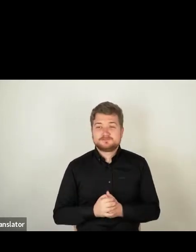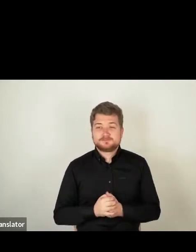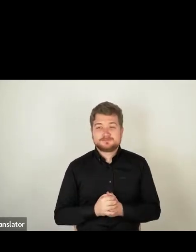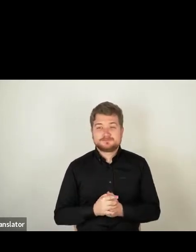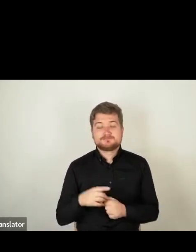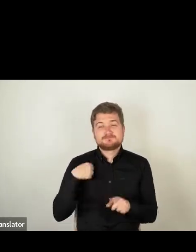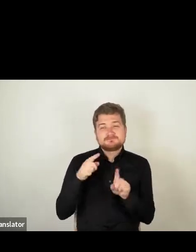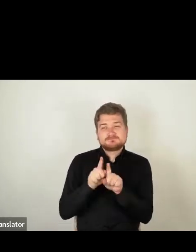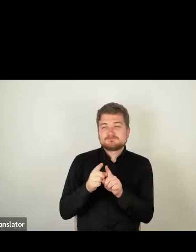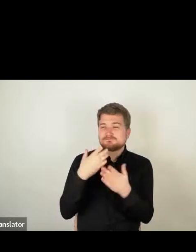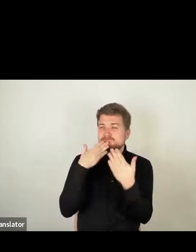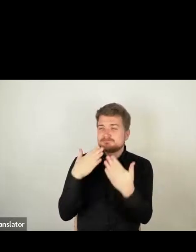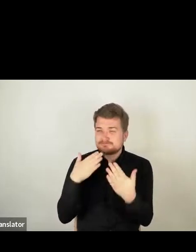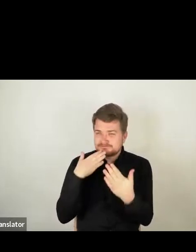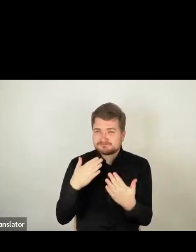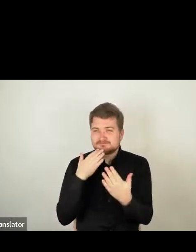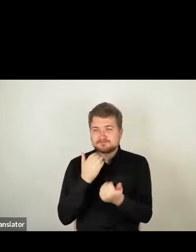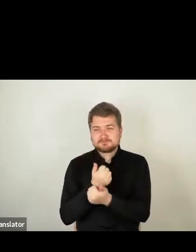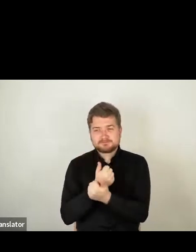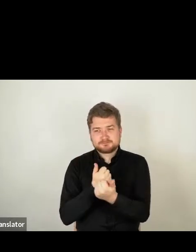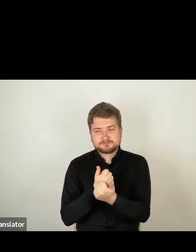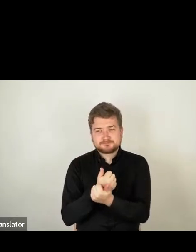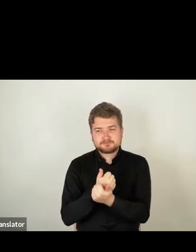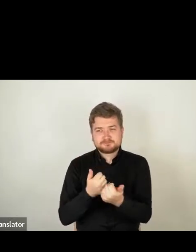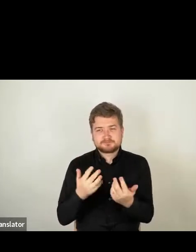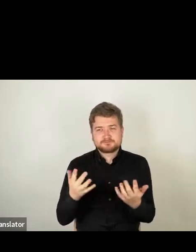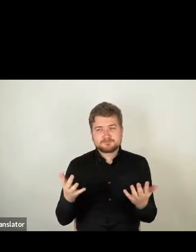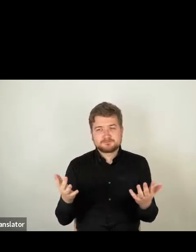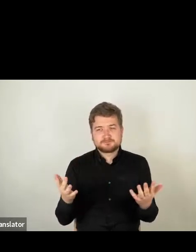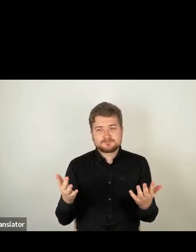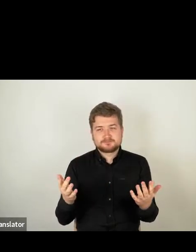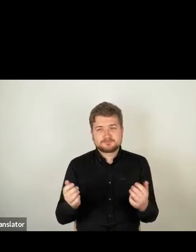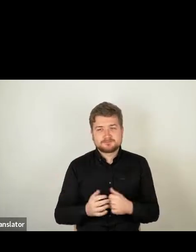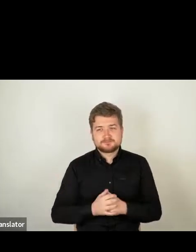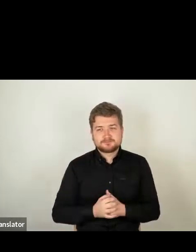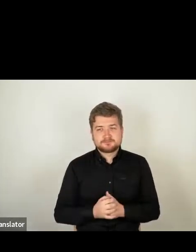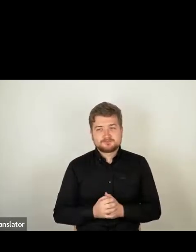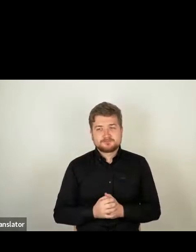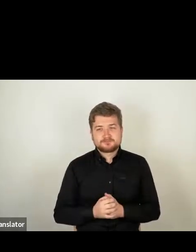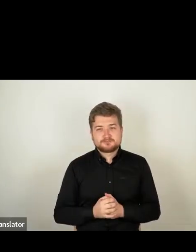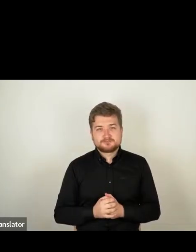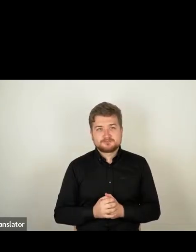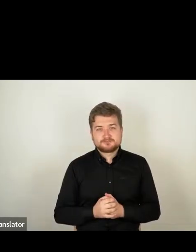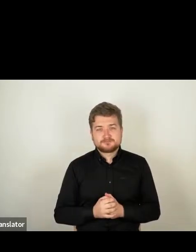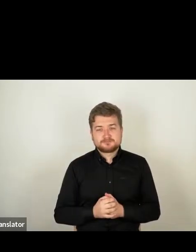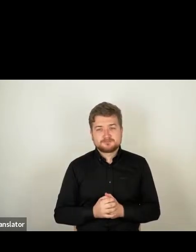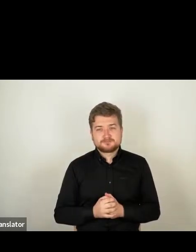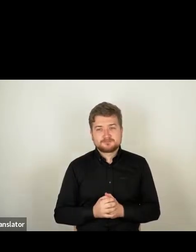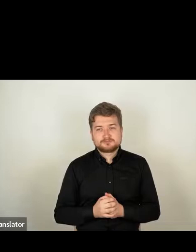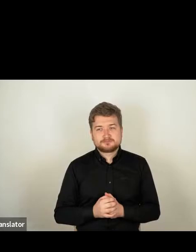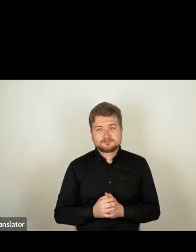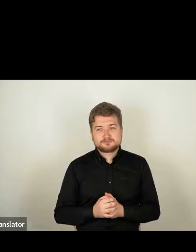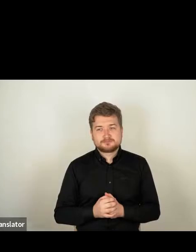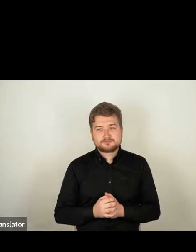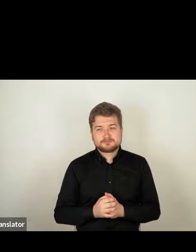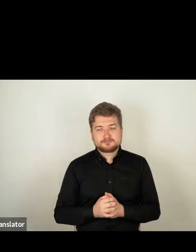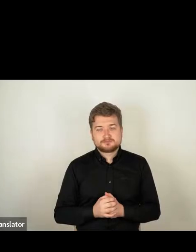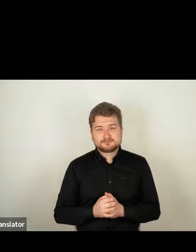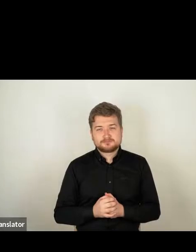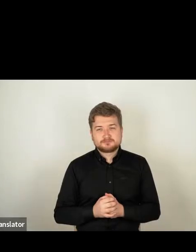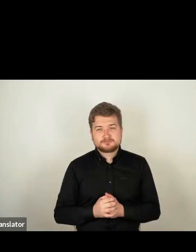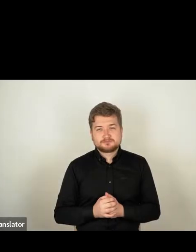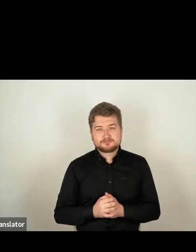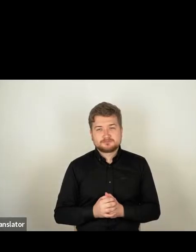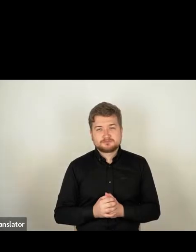peer reviewers who are both from academia, but also from the field, directly in the field, the